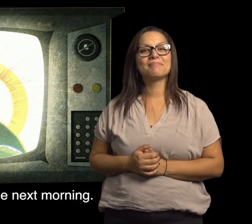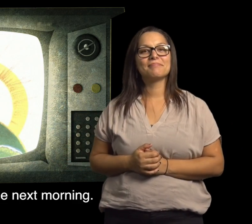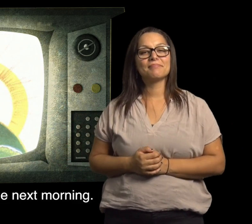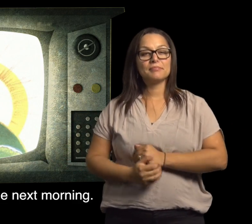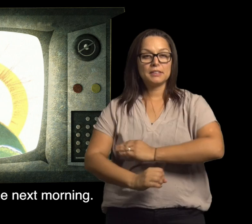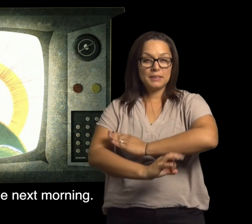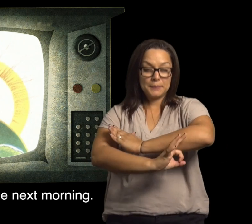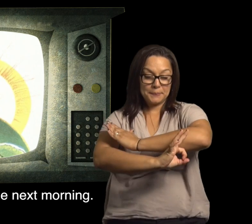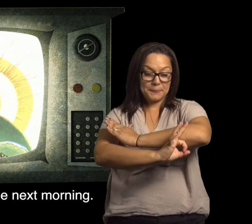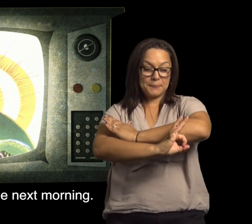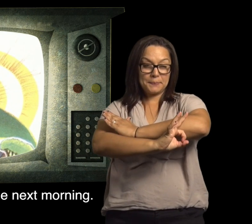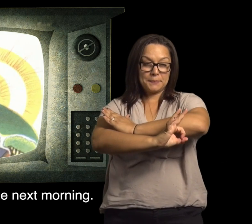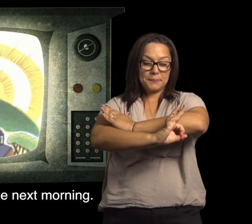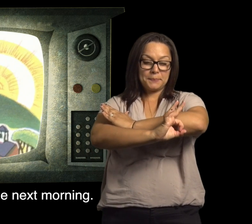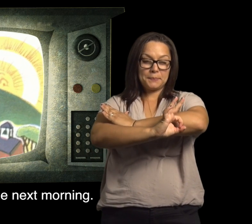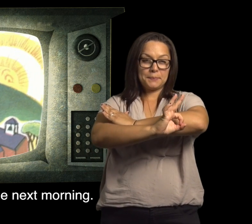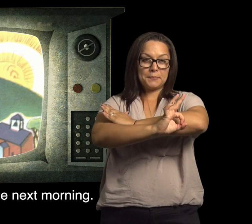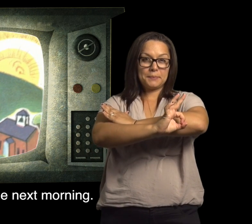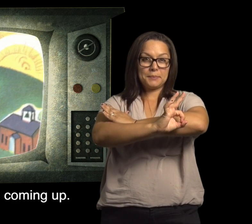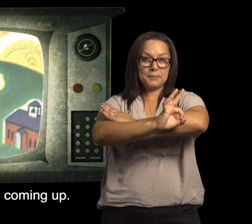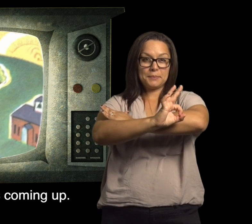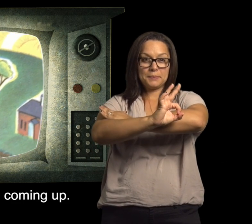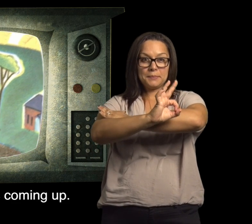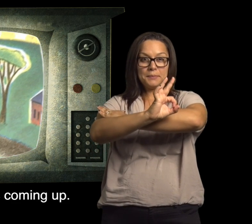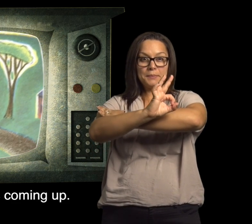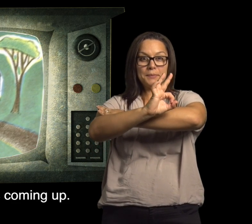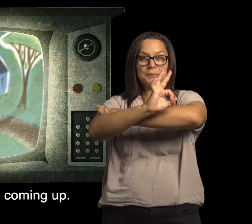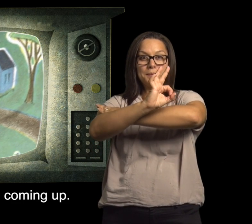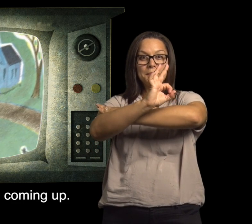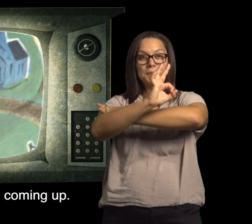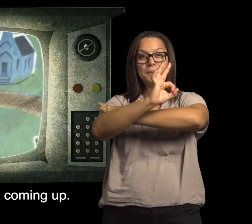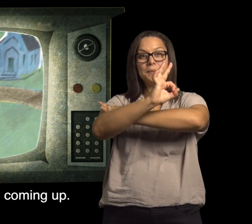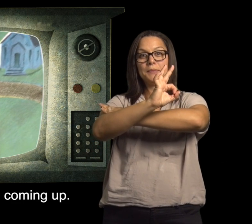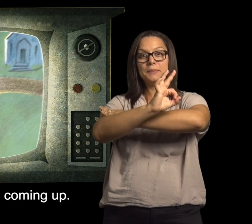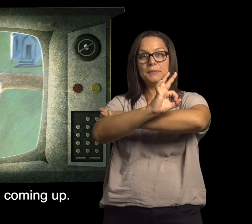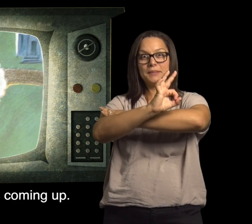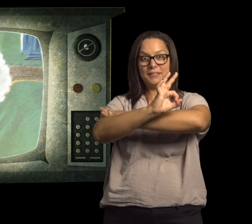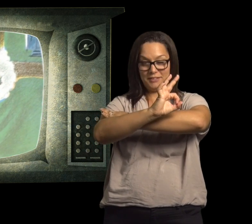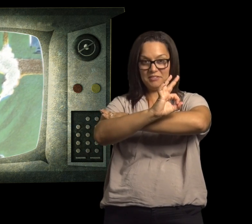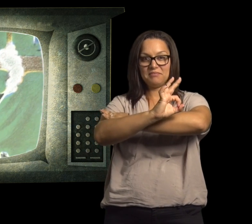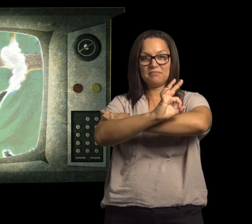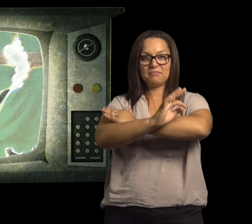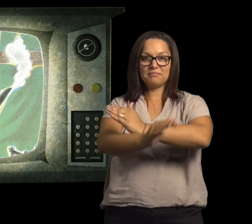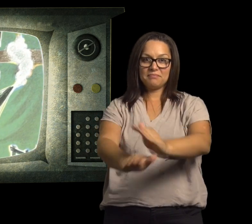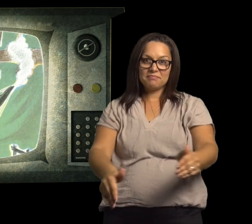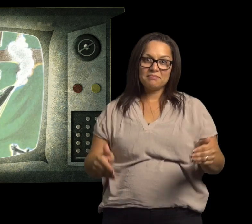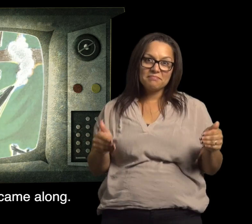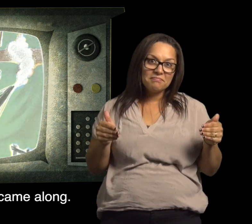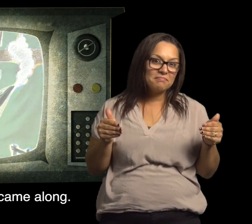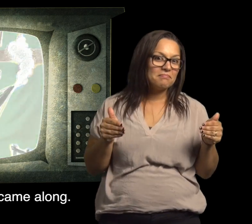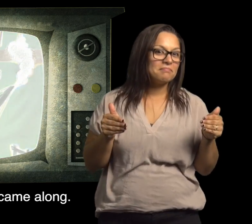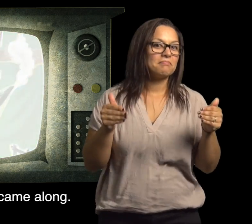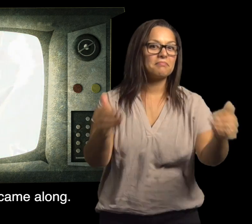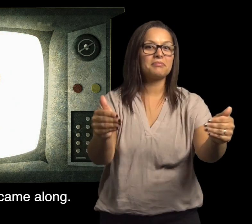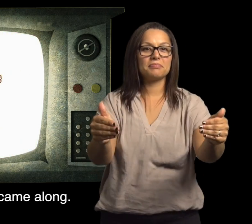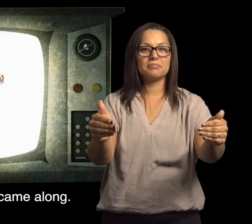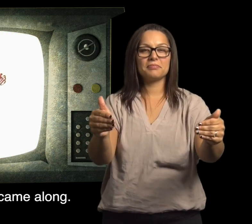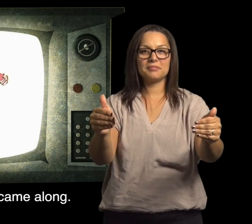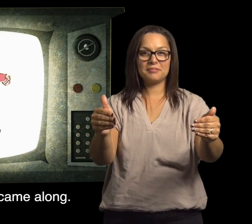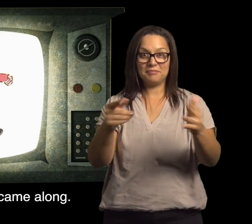They started in early the next morning, just as the sun was coming up. Soon, a little boy came